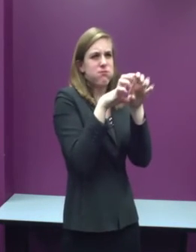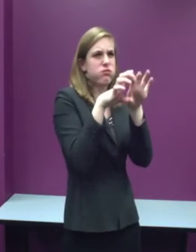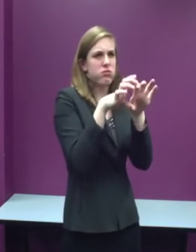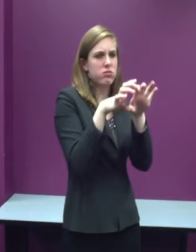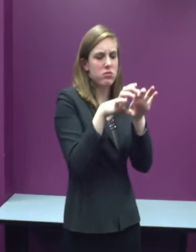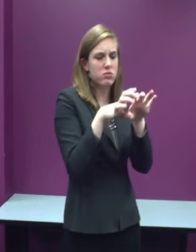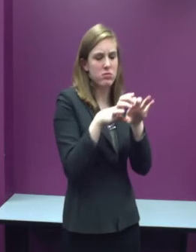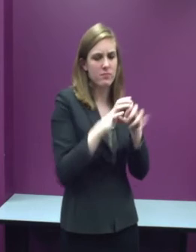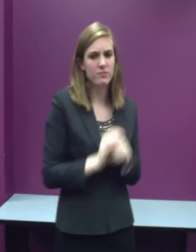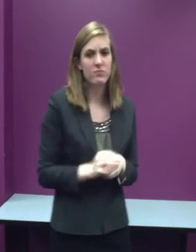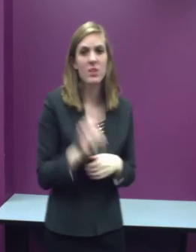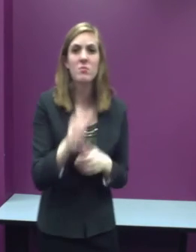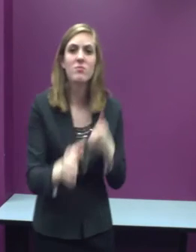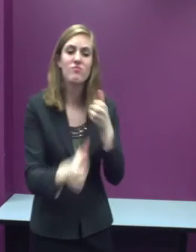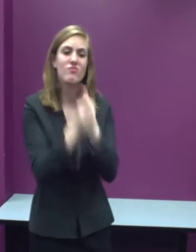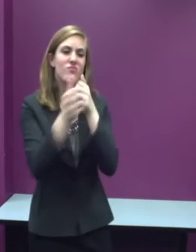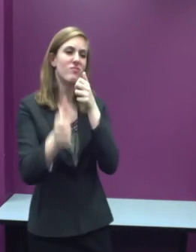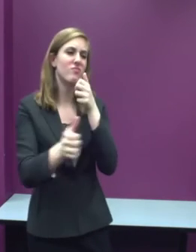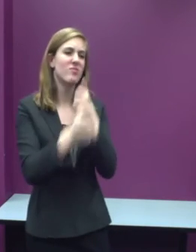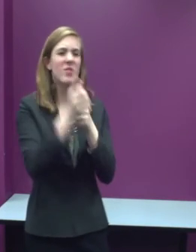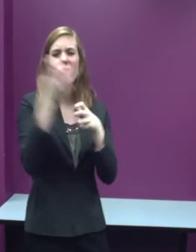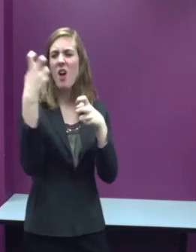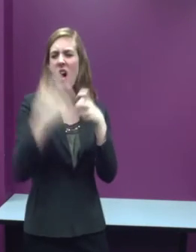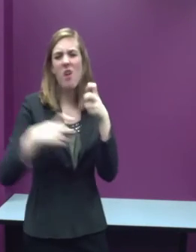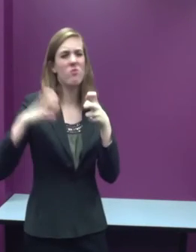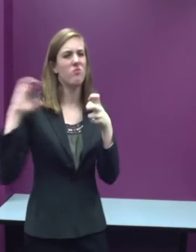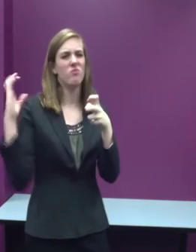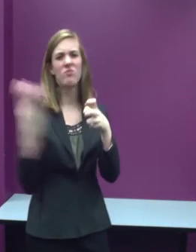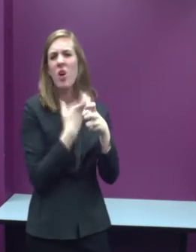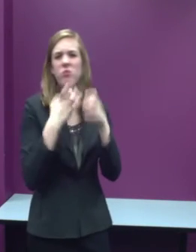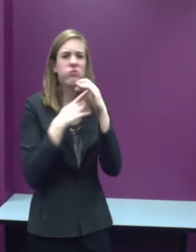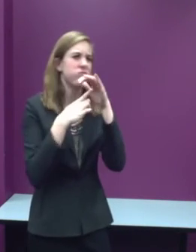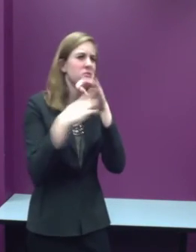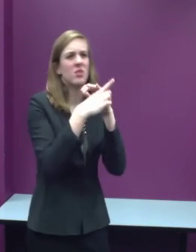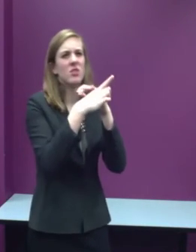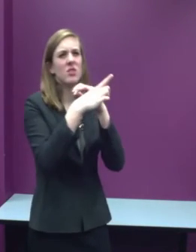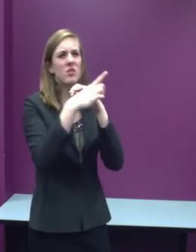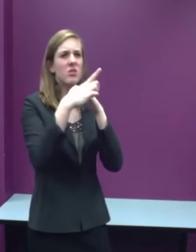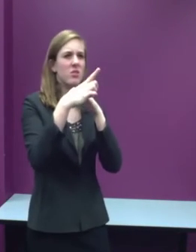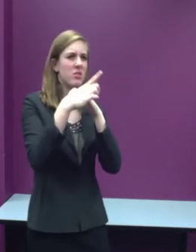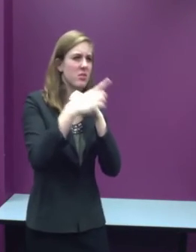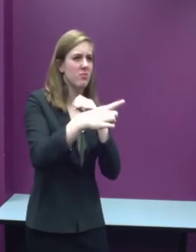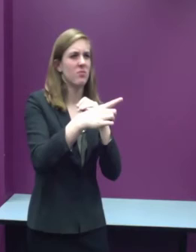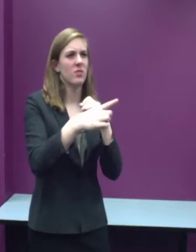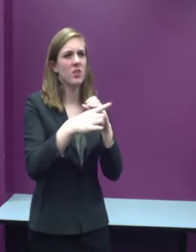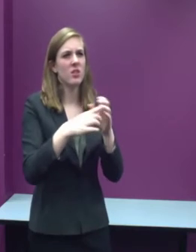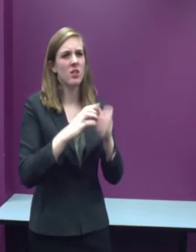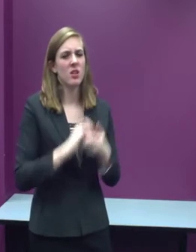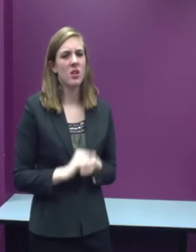All appear perfectly to have made up their minds to succeed in the expedition or perish in the attempt.